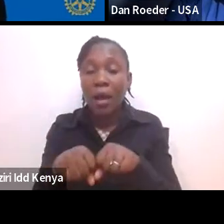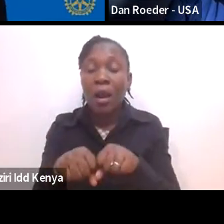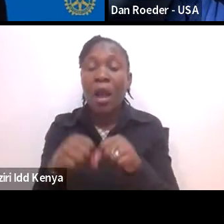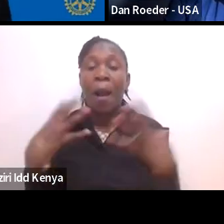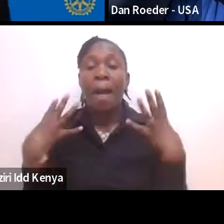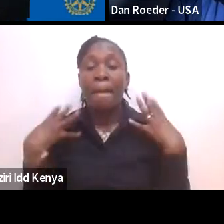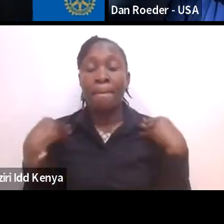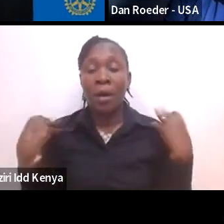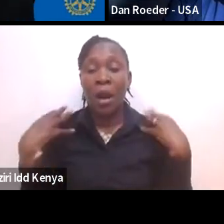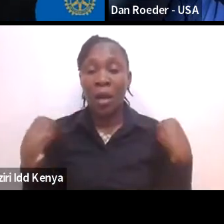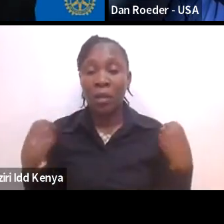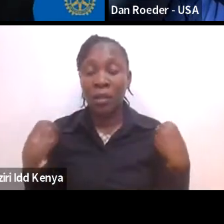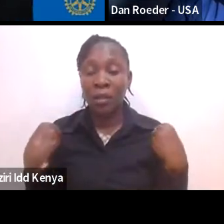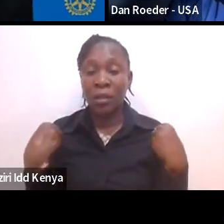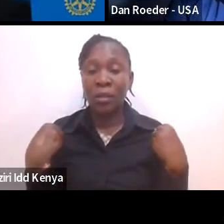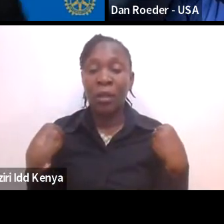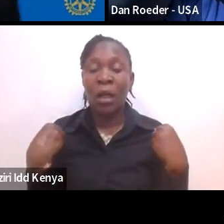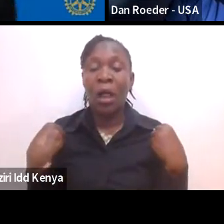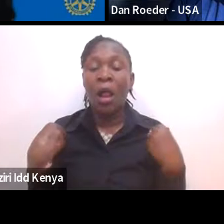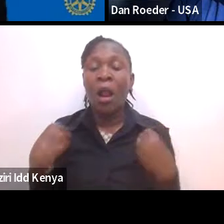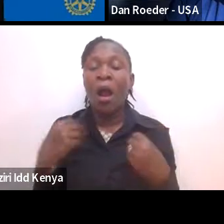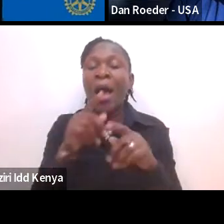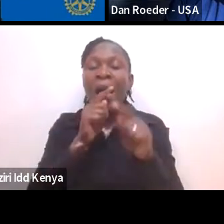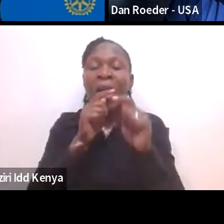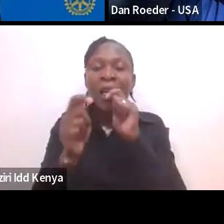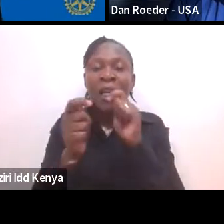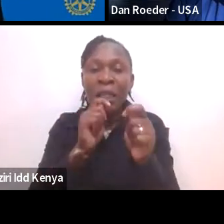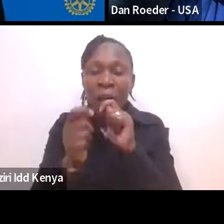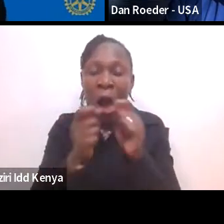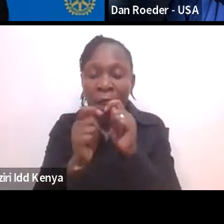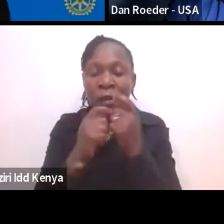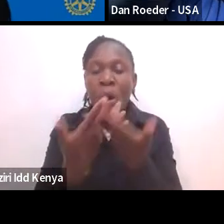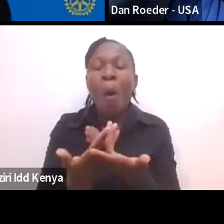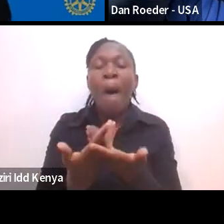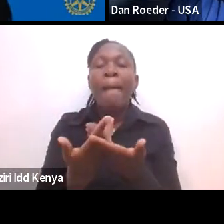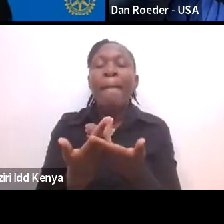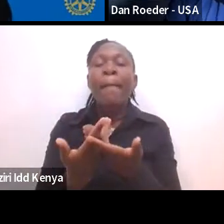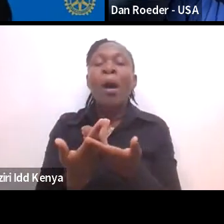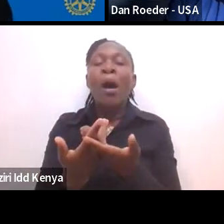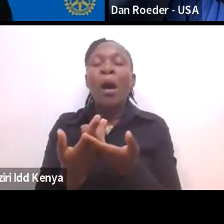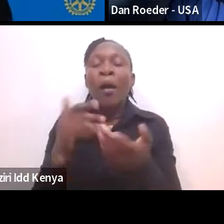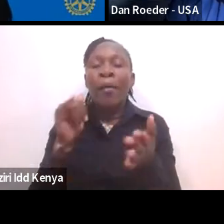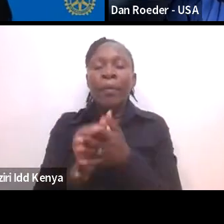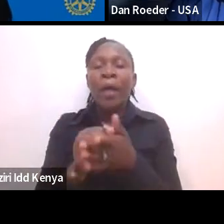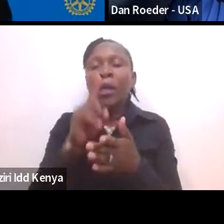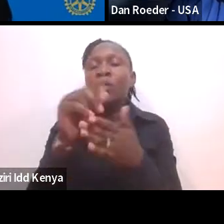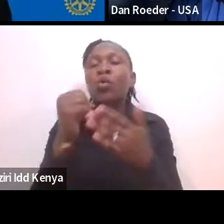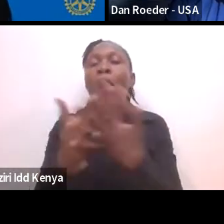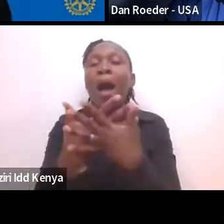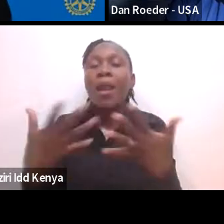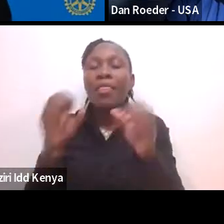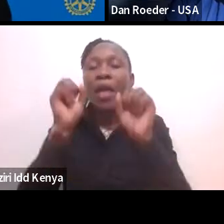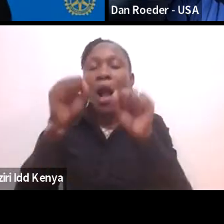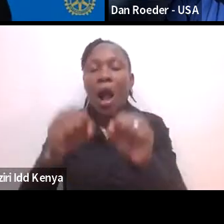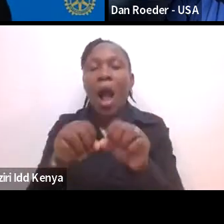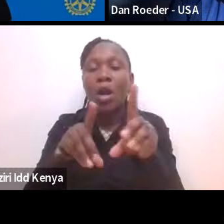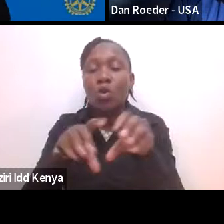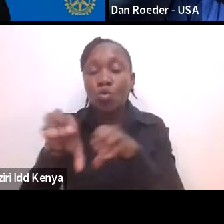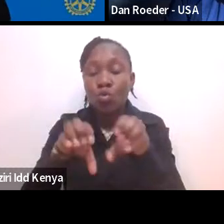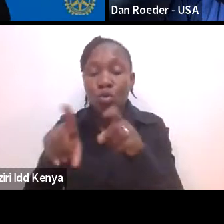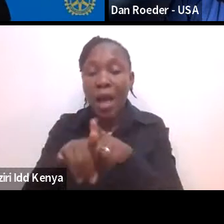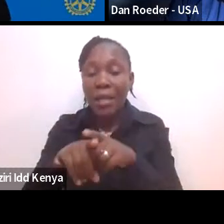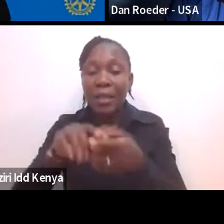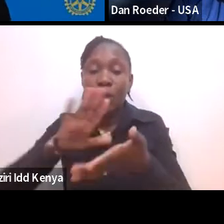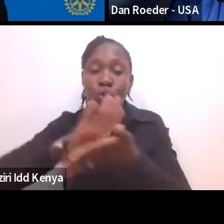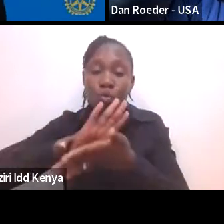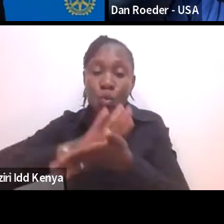practicing, we can do mock interviews as well. Those are some of the things that we can do at the school. How to fill out